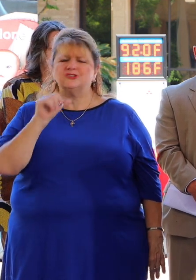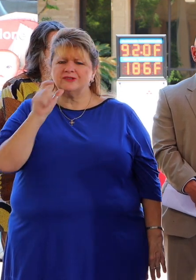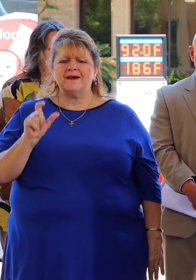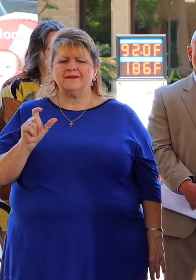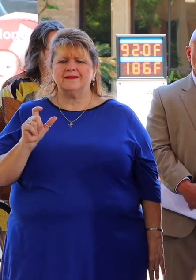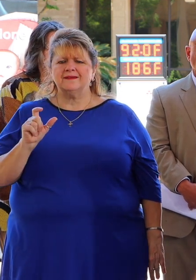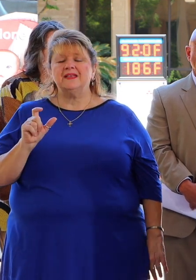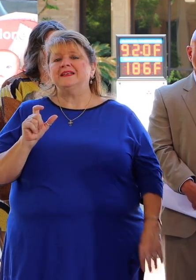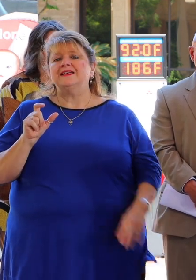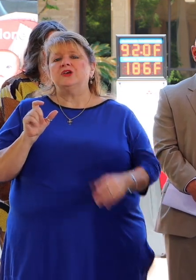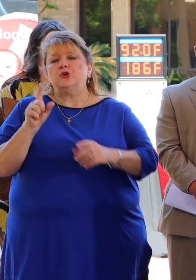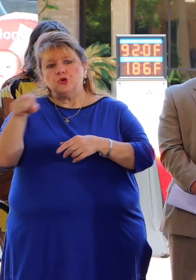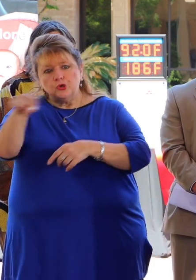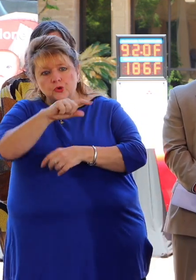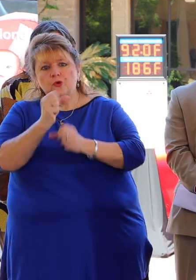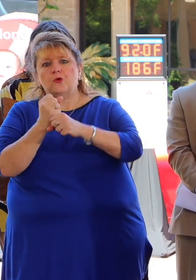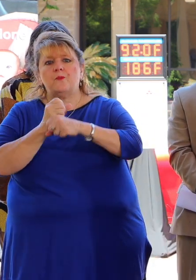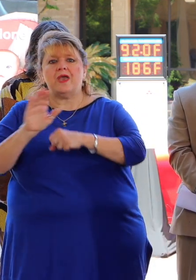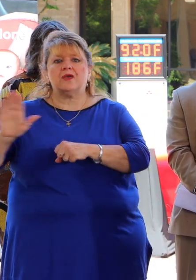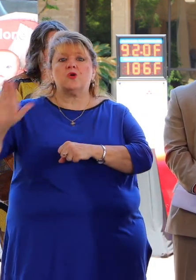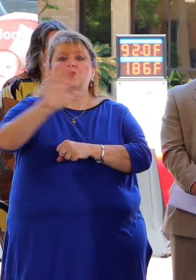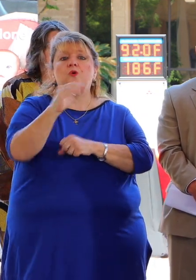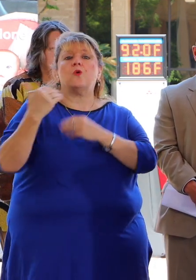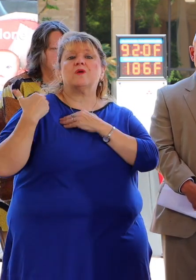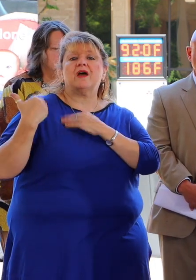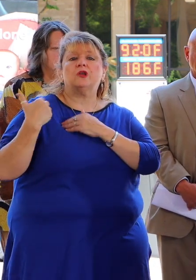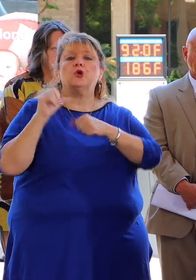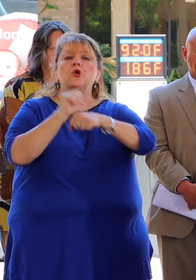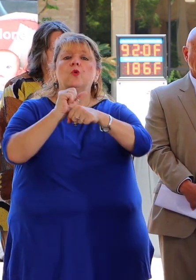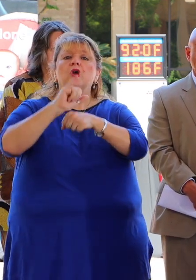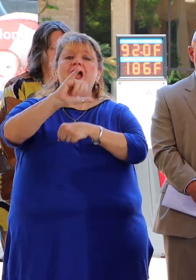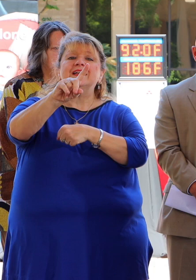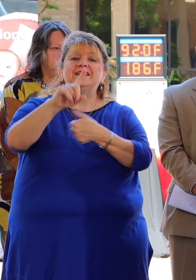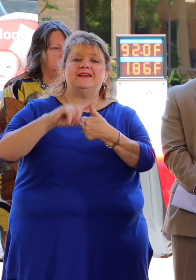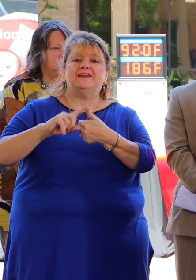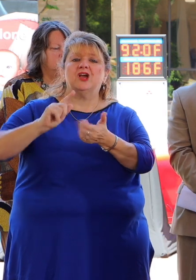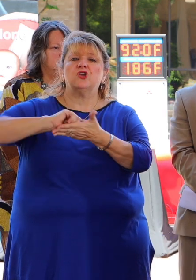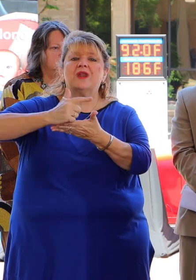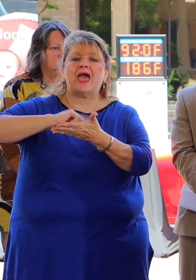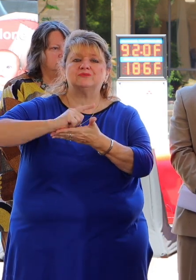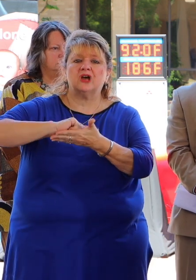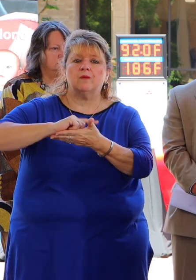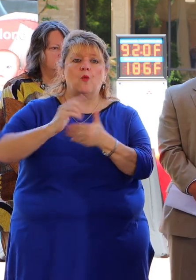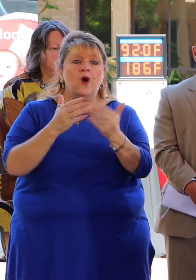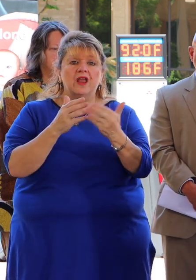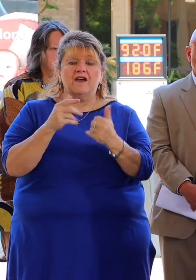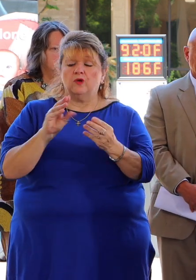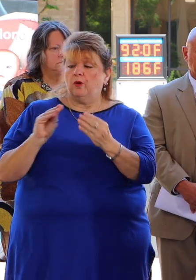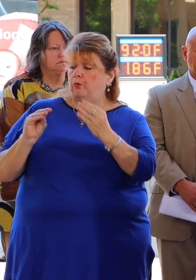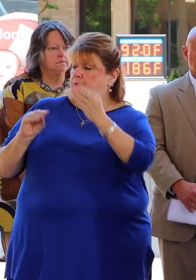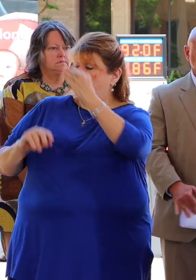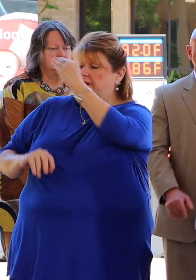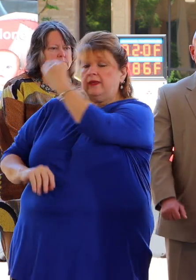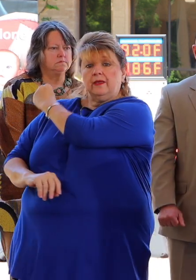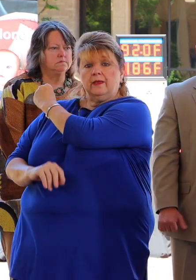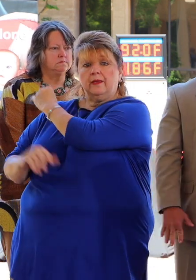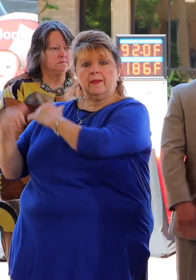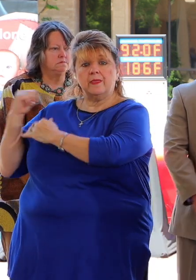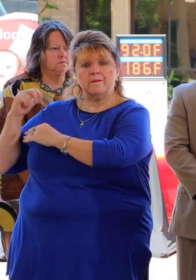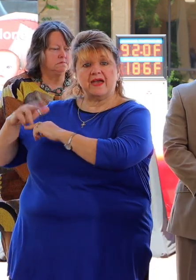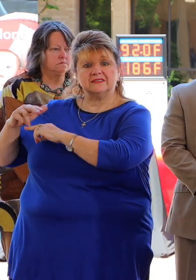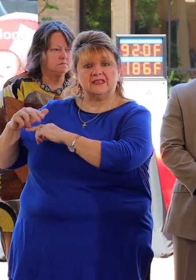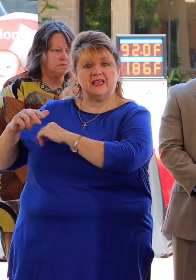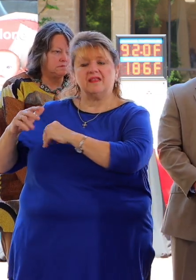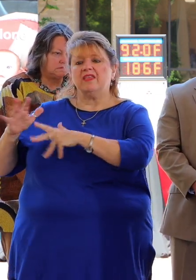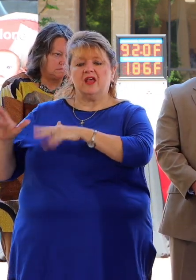Create reminders. Put your work ID, your laptop in the back seat. to remind you to check the back seat before you